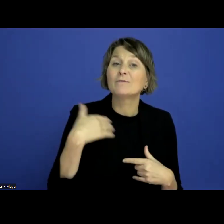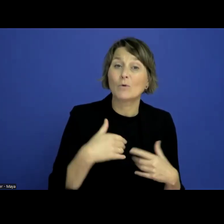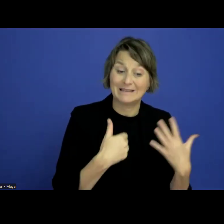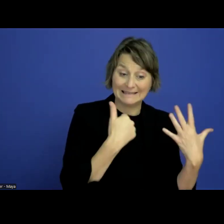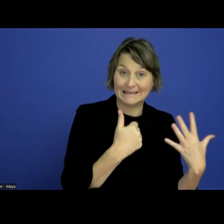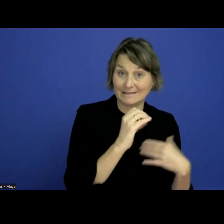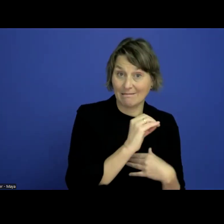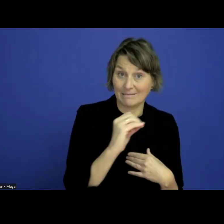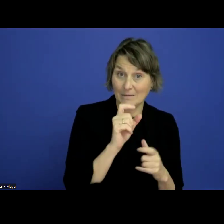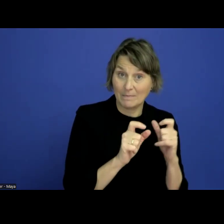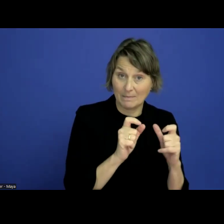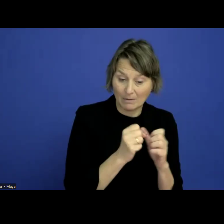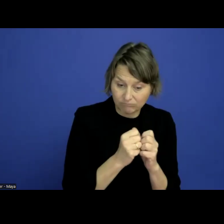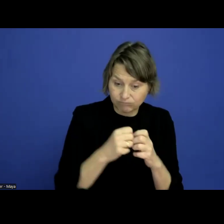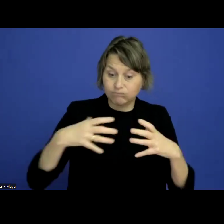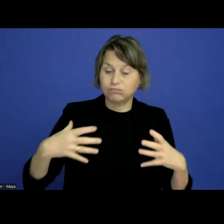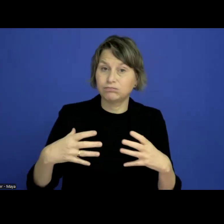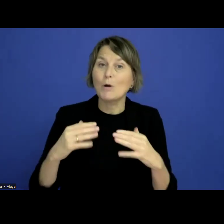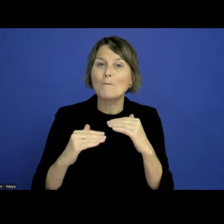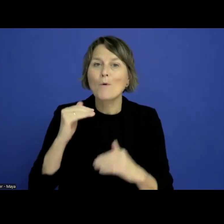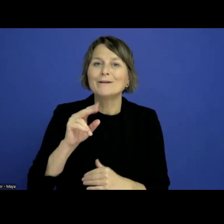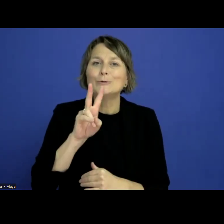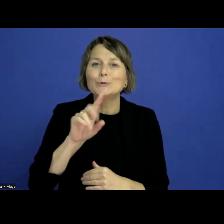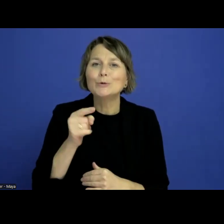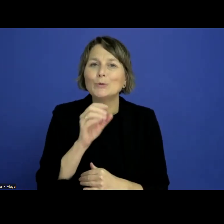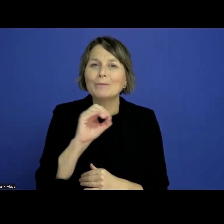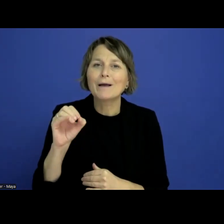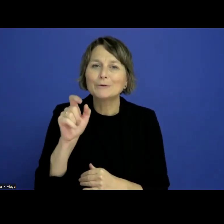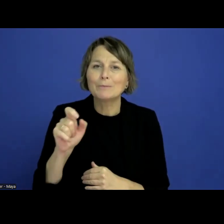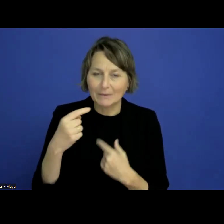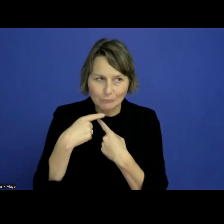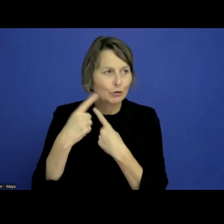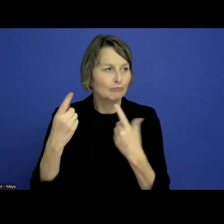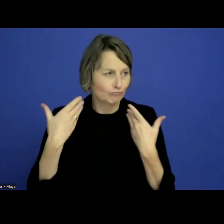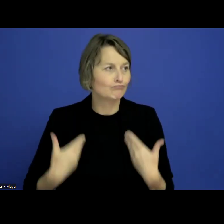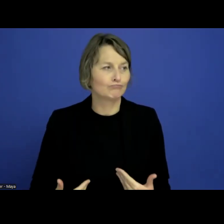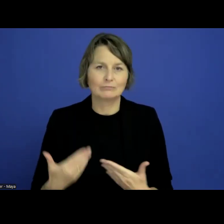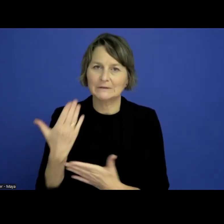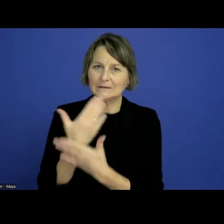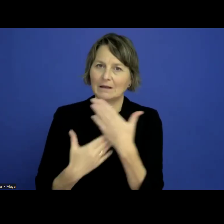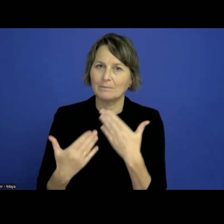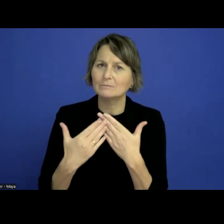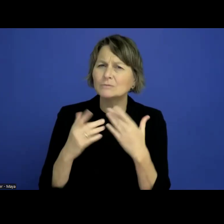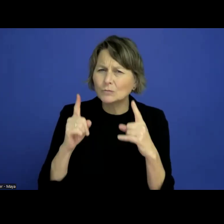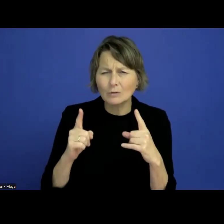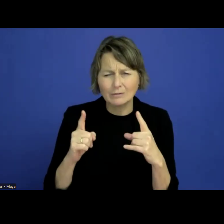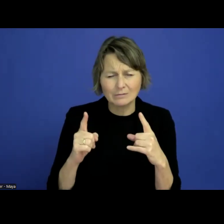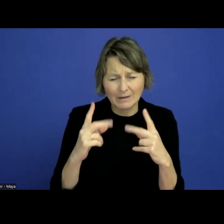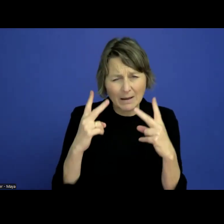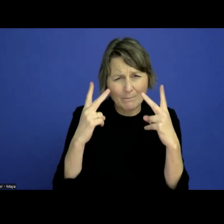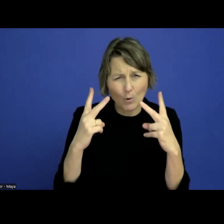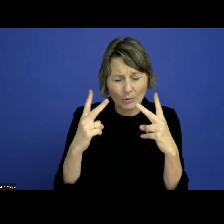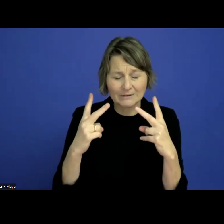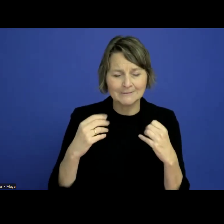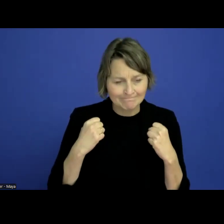to more than 2,000 people. So this is, very important to keep stress